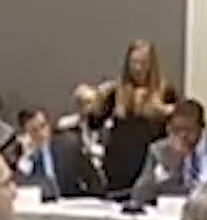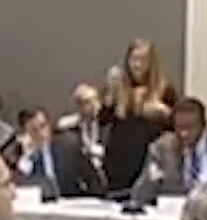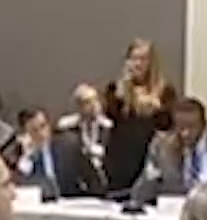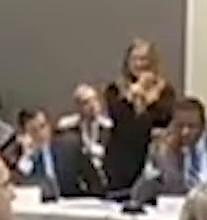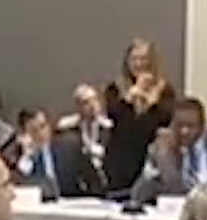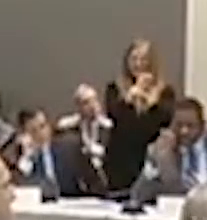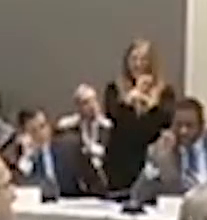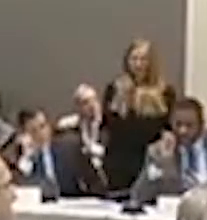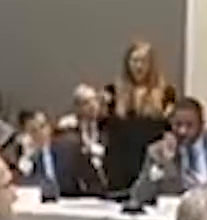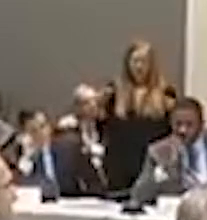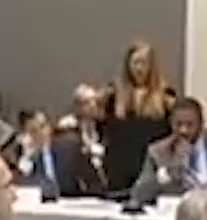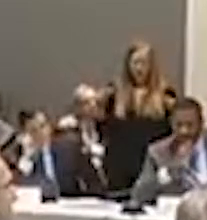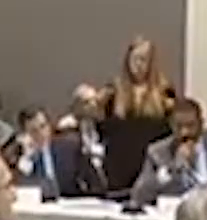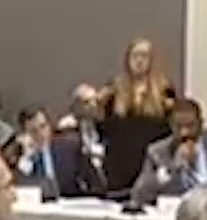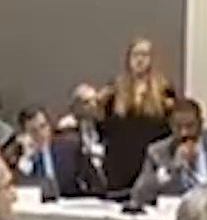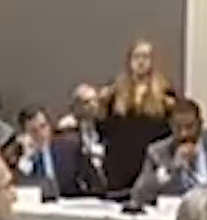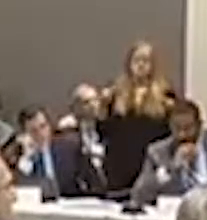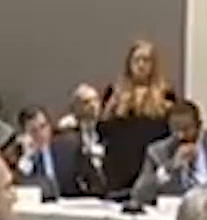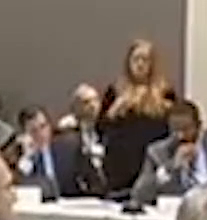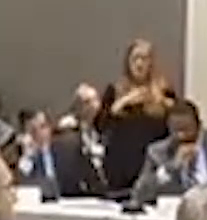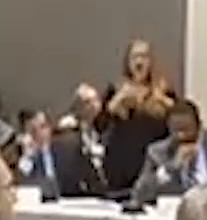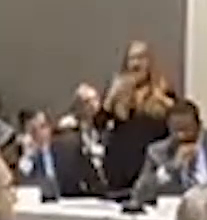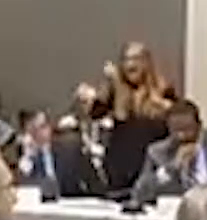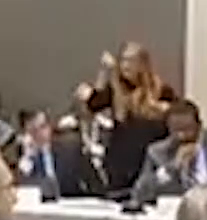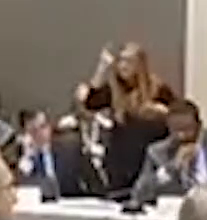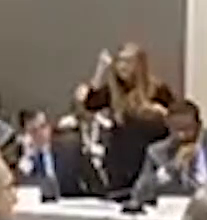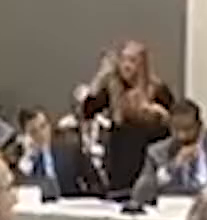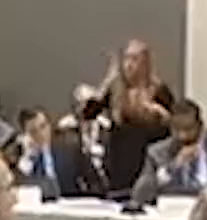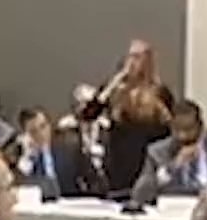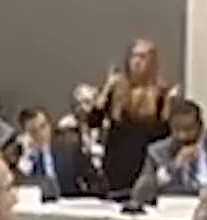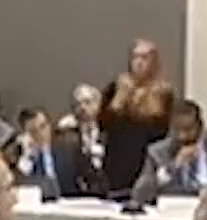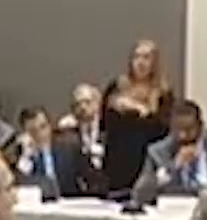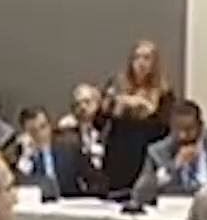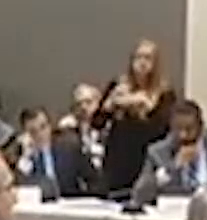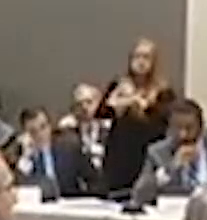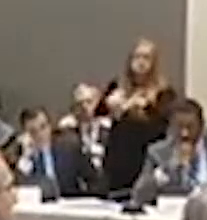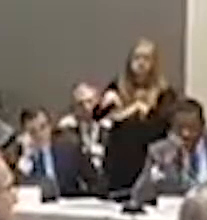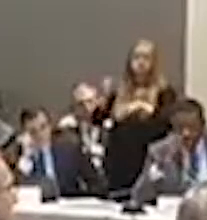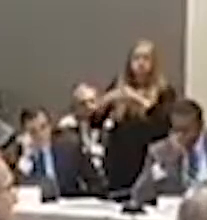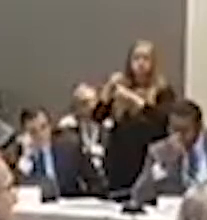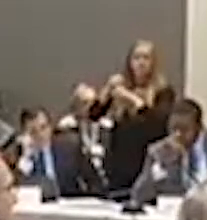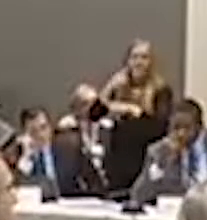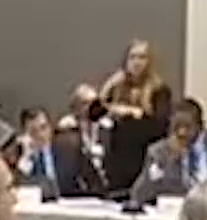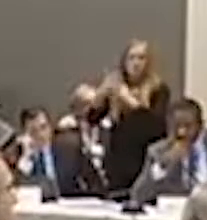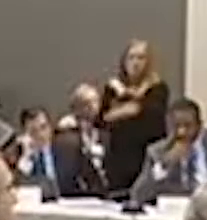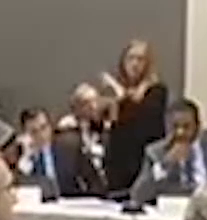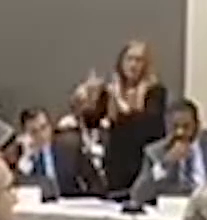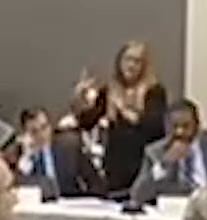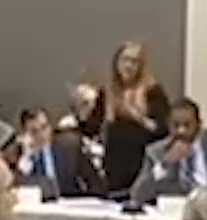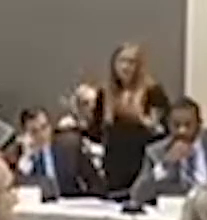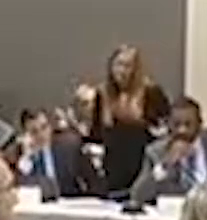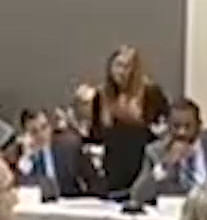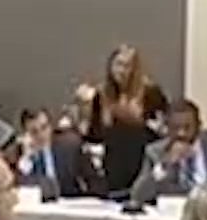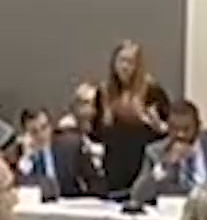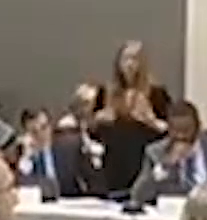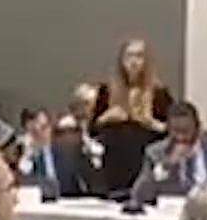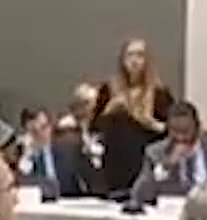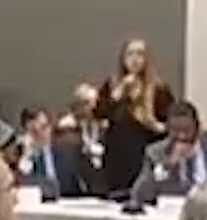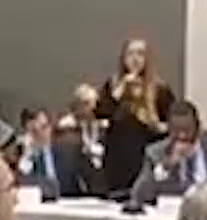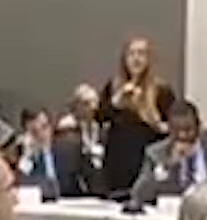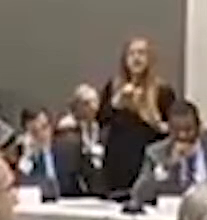have a regressive effect. So I would actually resist that impulse, get that fixed charge down. And again, by having more of the cost